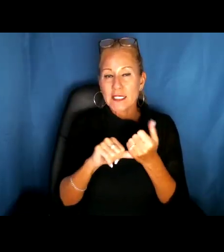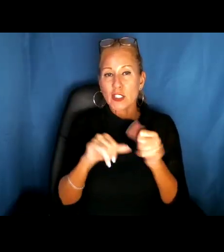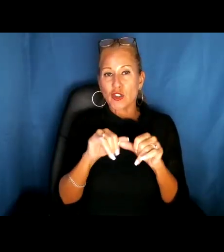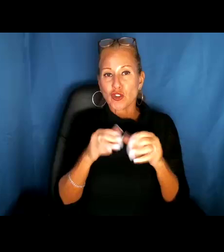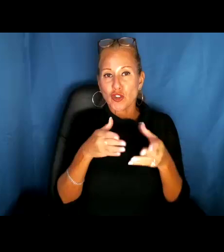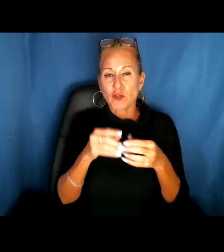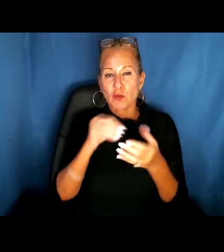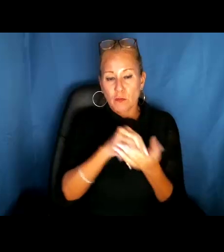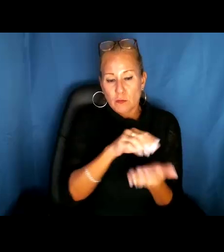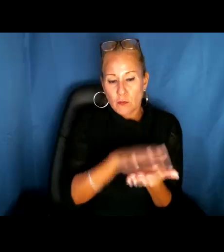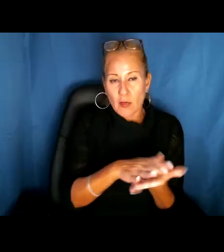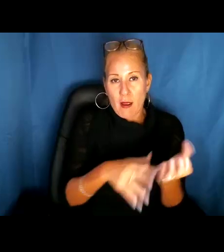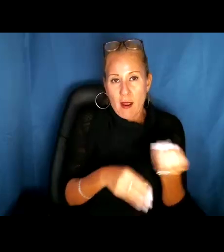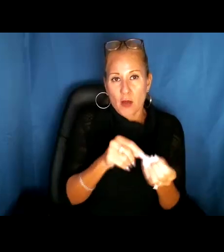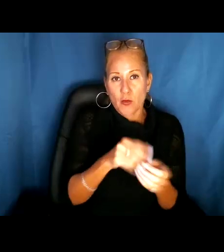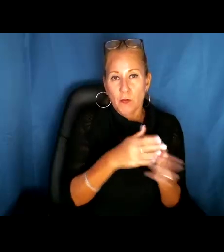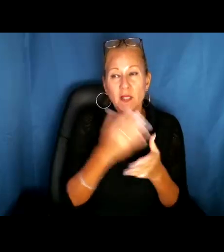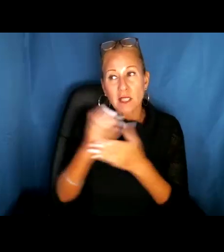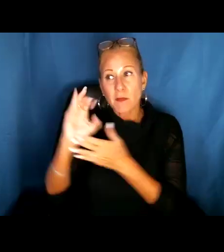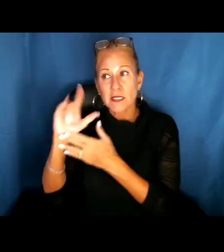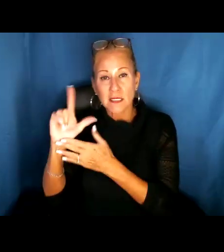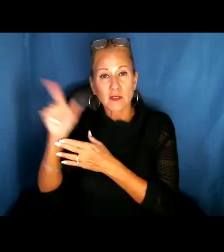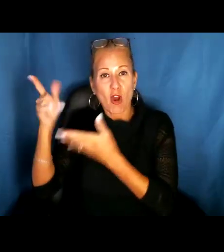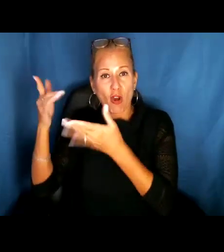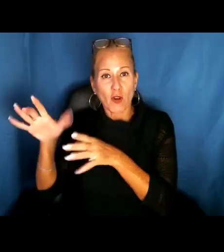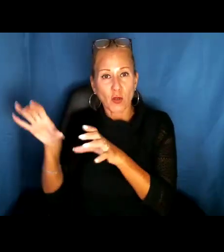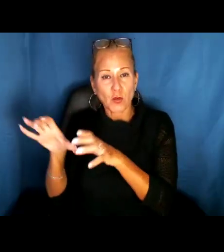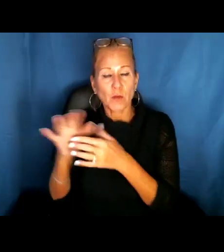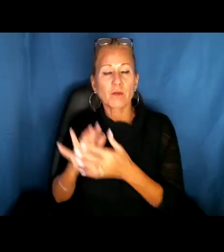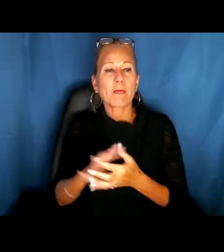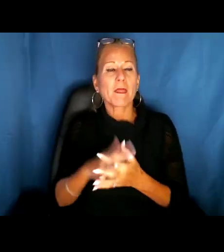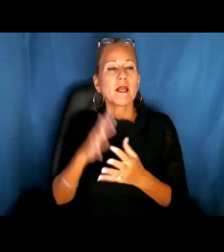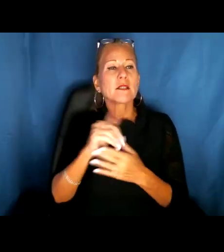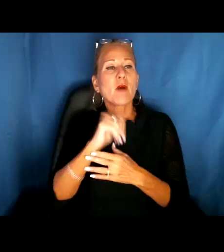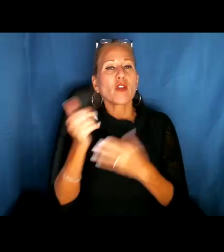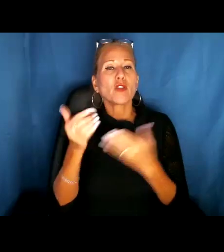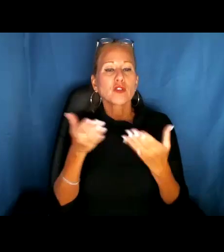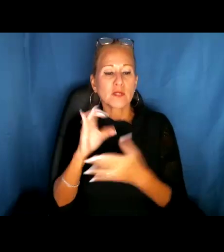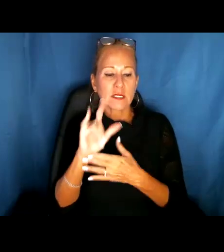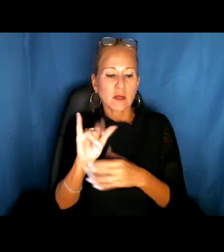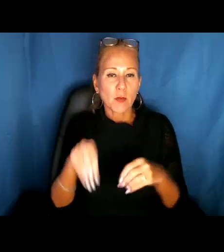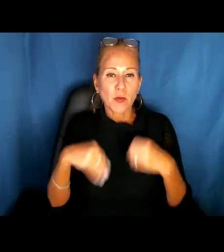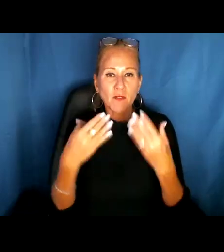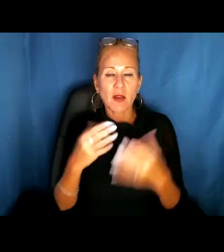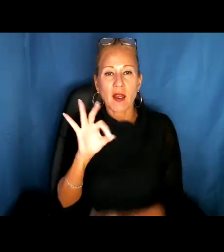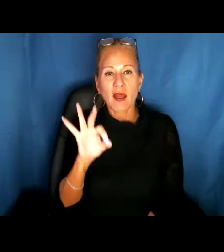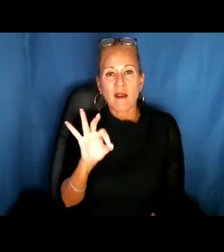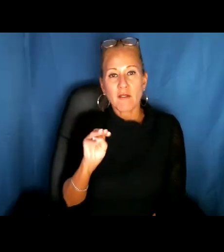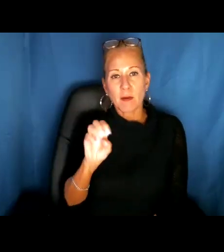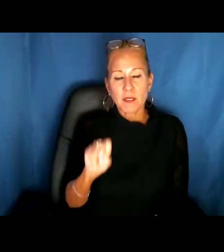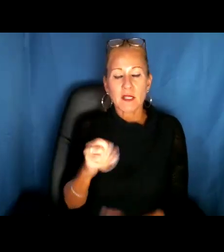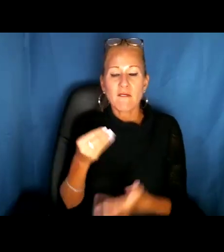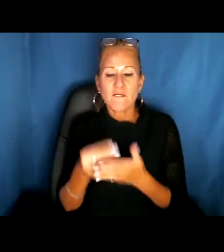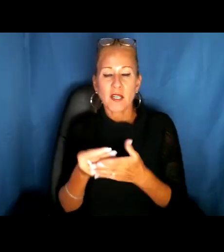some SILs across our country are already doing this. The other service that some SILs provide is the FMS, or the